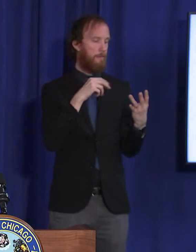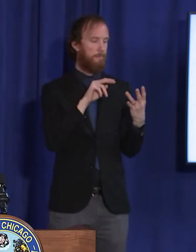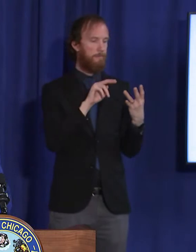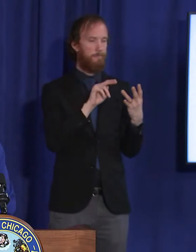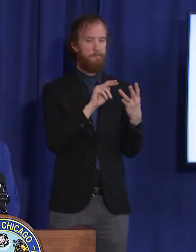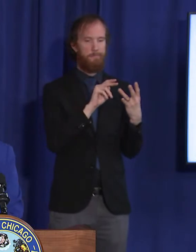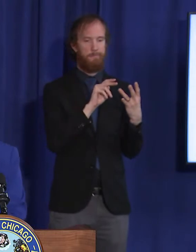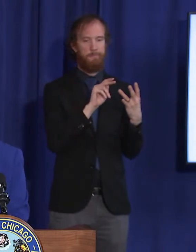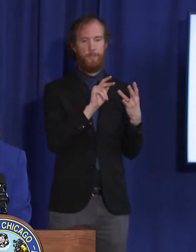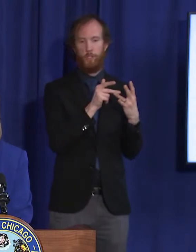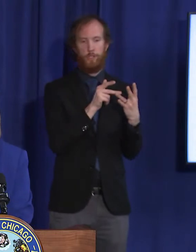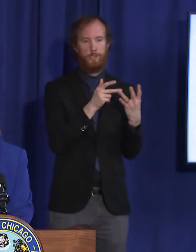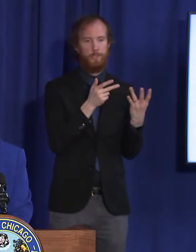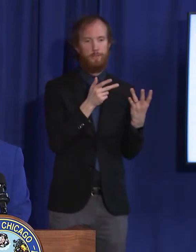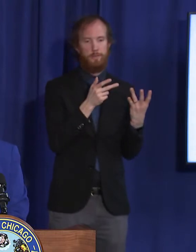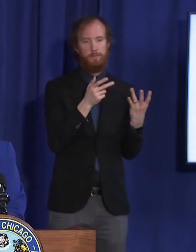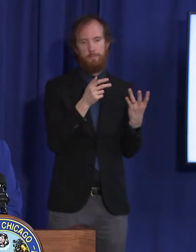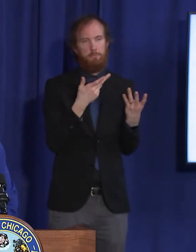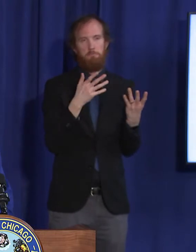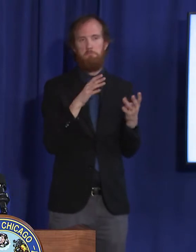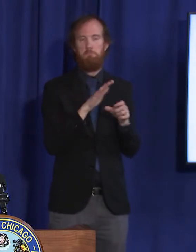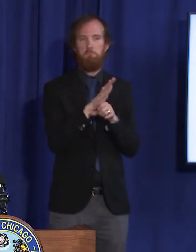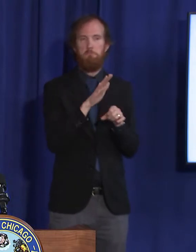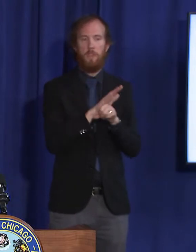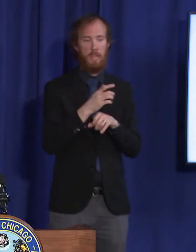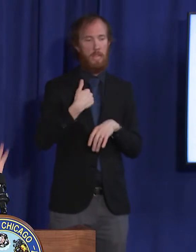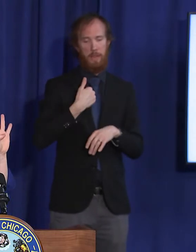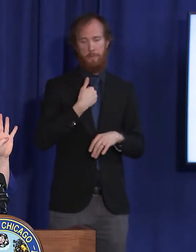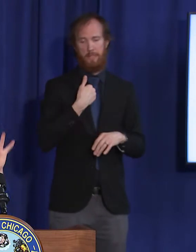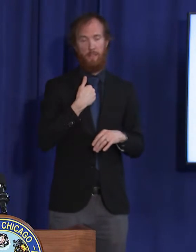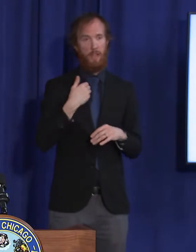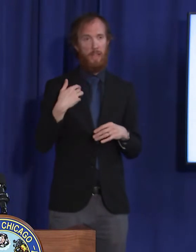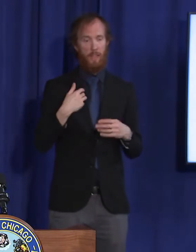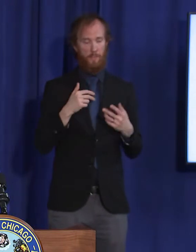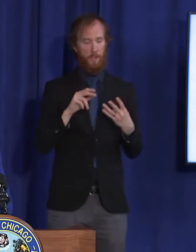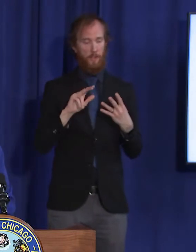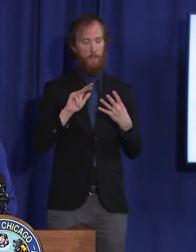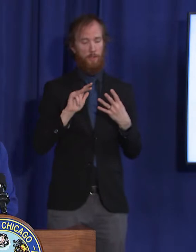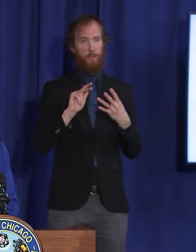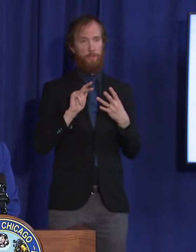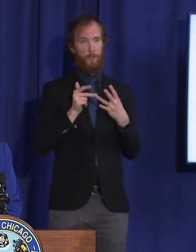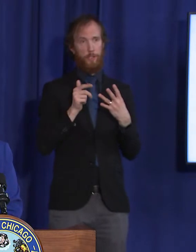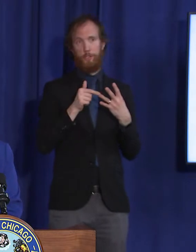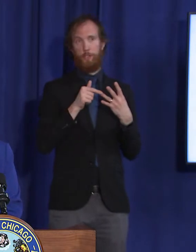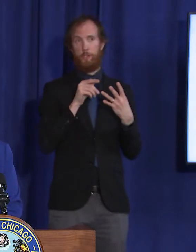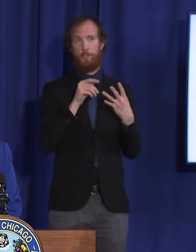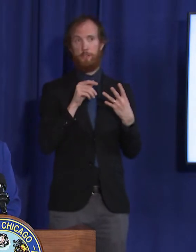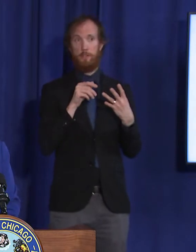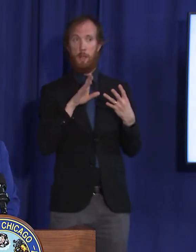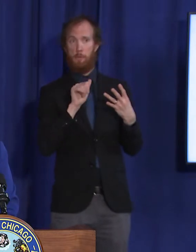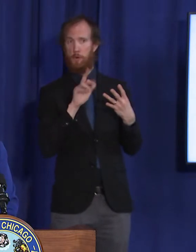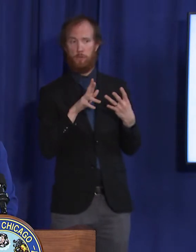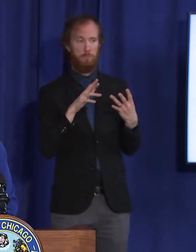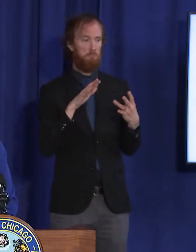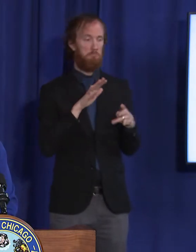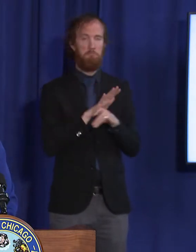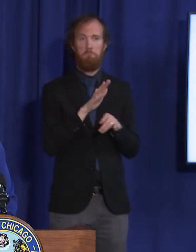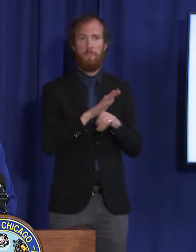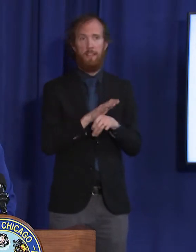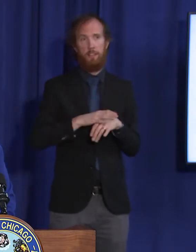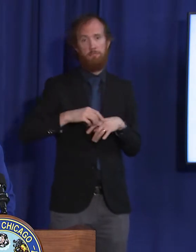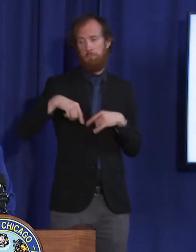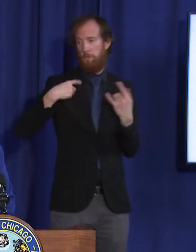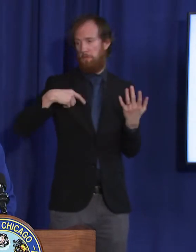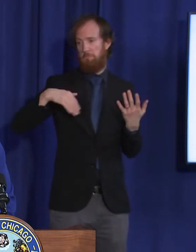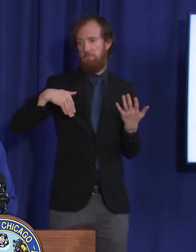have not do not intend at this point to get a 4th, vaccine, because I've not seen any evidence that that's necessary.